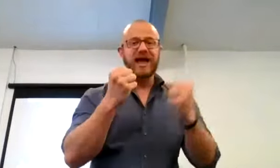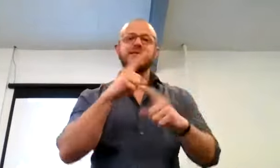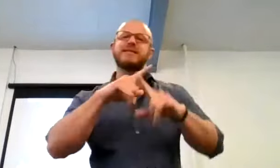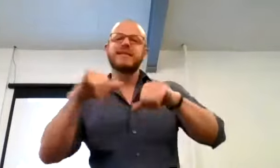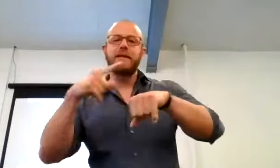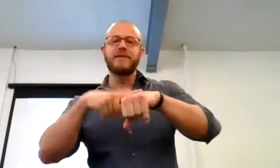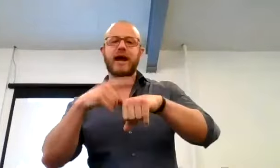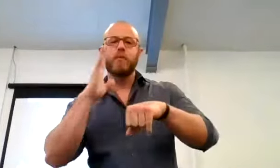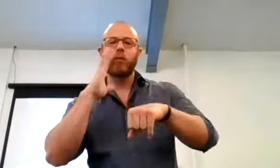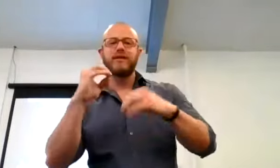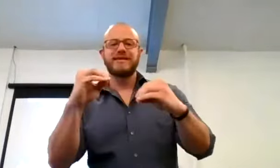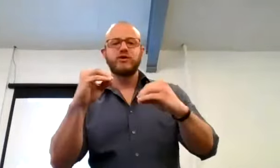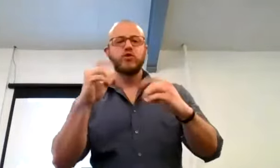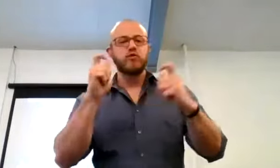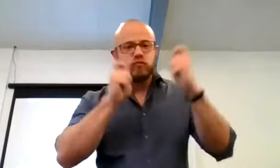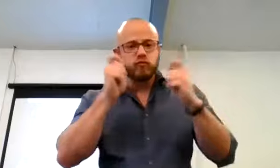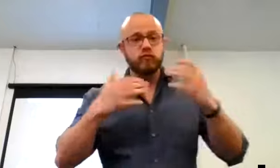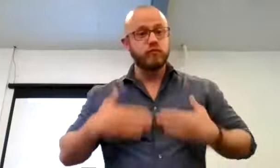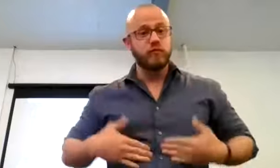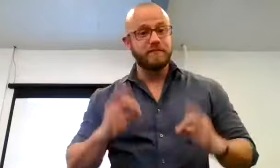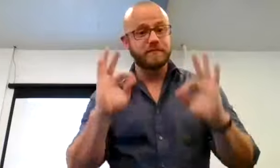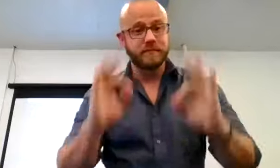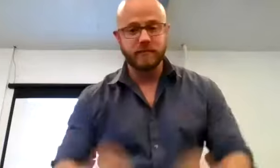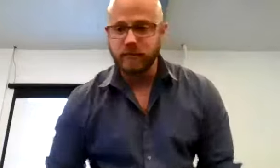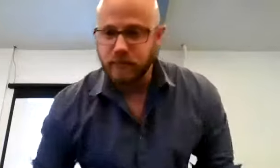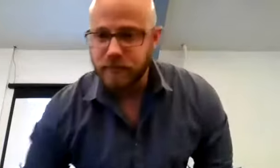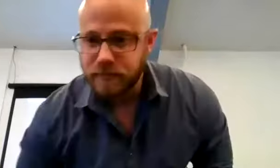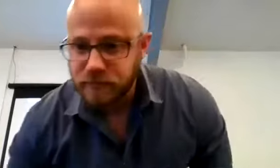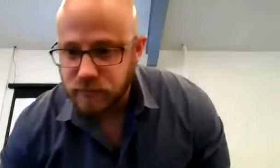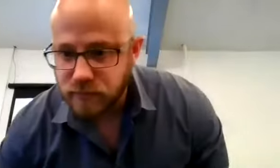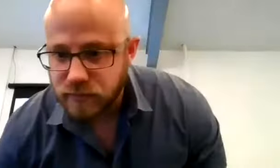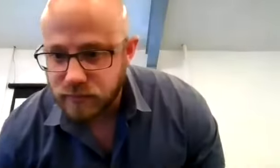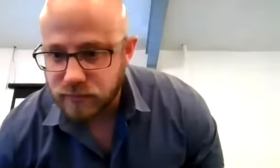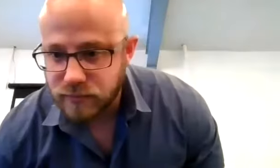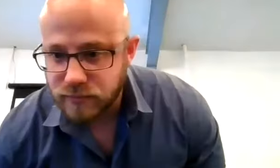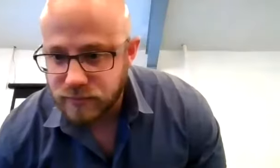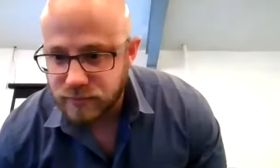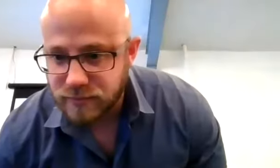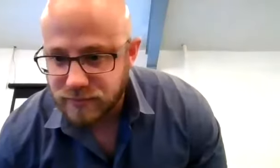there, once you learn the basic signs and whatnot, we'll teach you the facial expressions and the body movement.